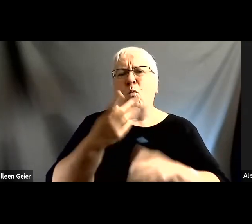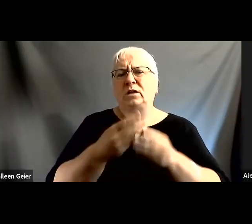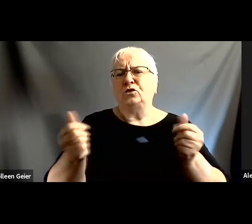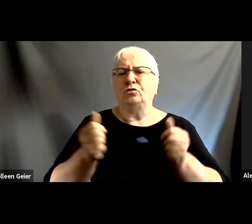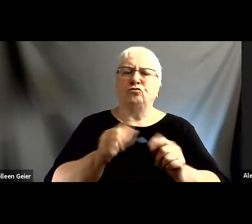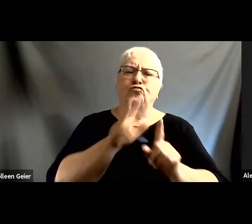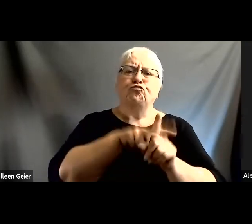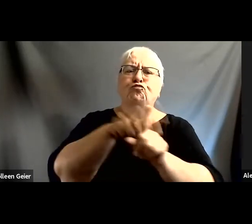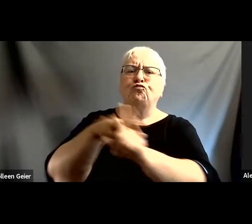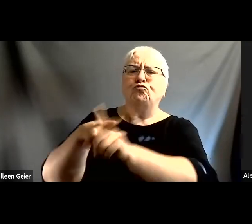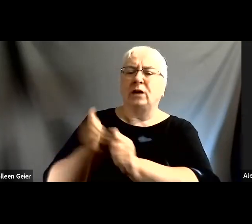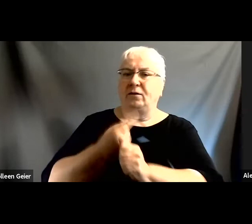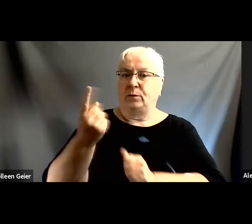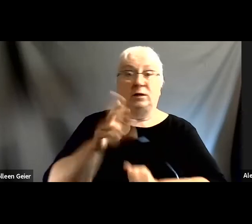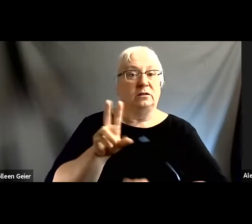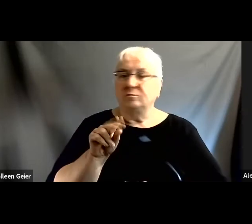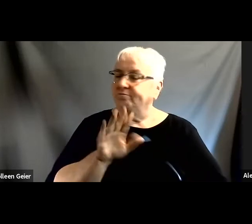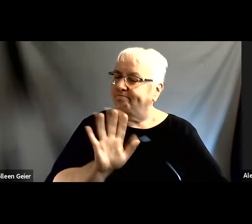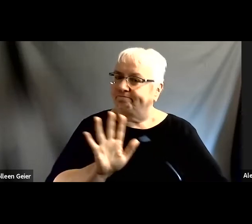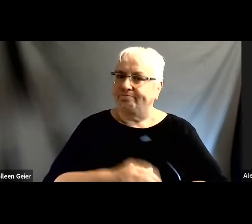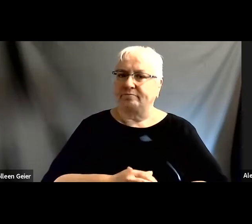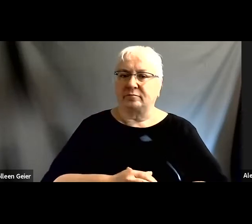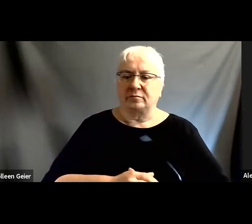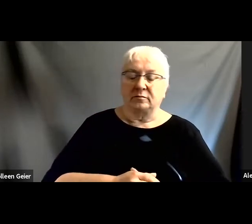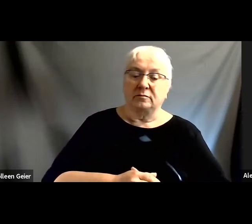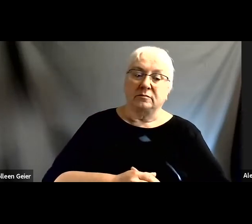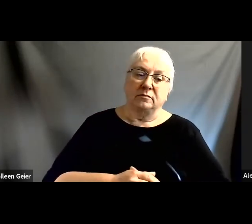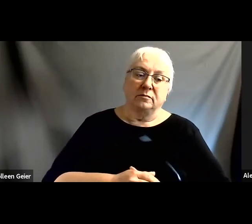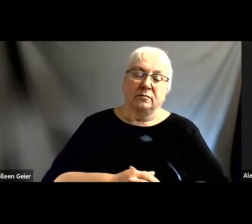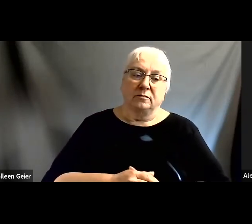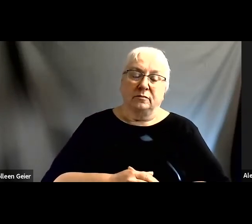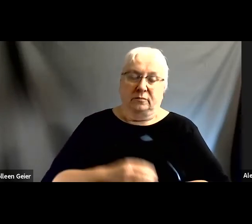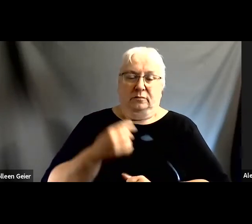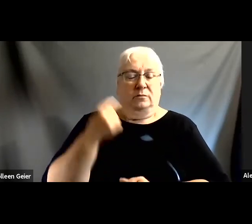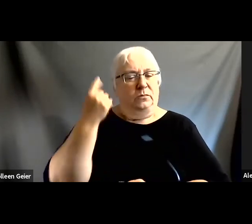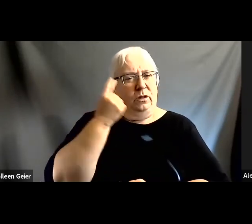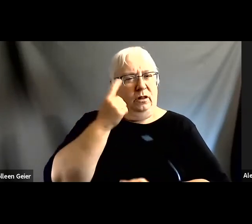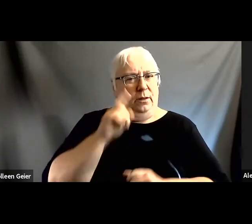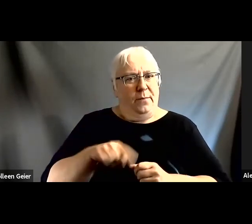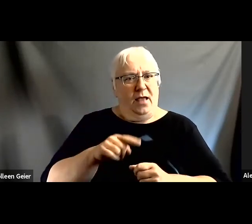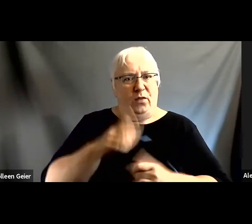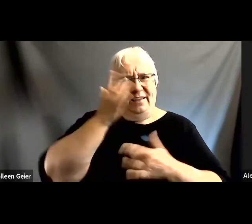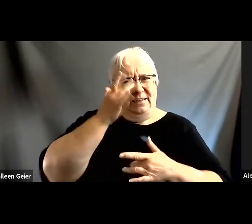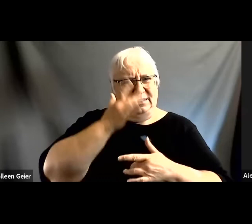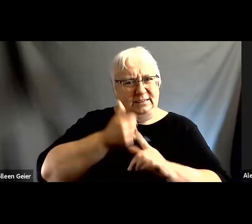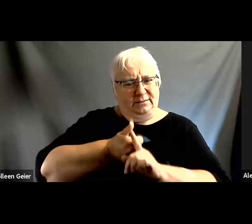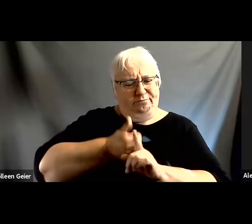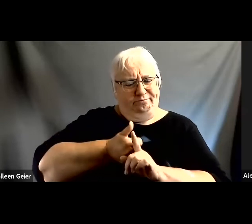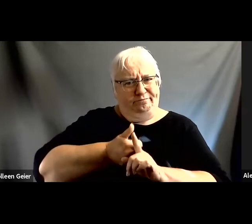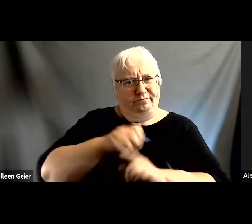looking at. Particularly when you look at the virus itself, there are many people